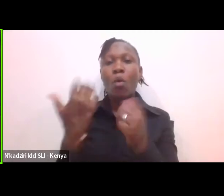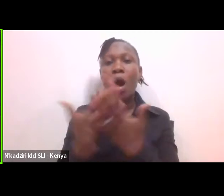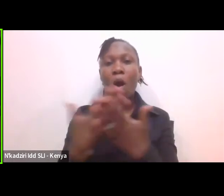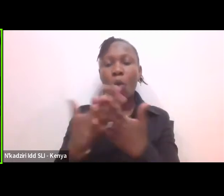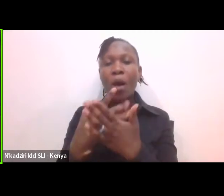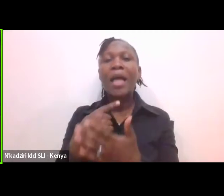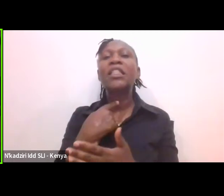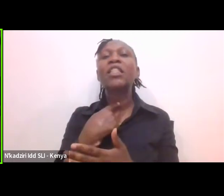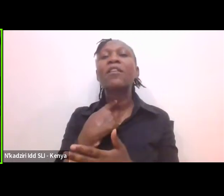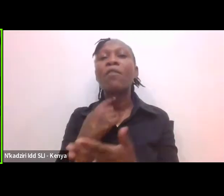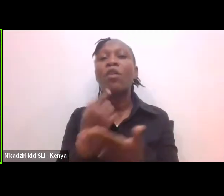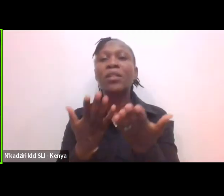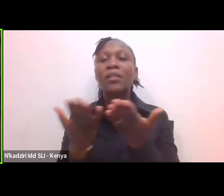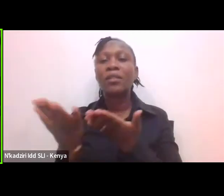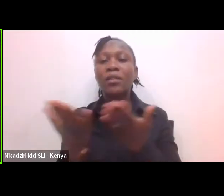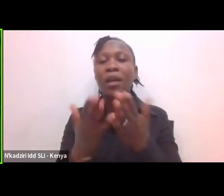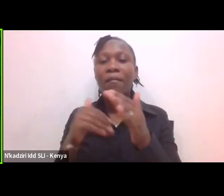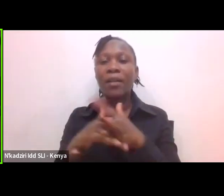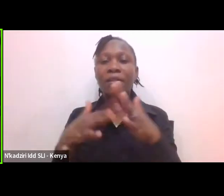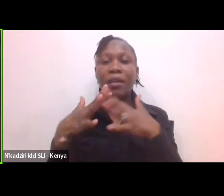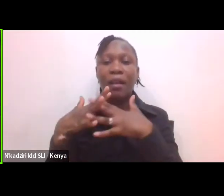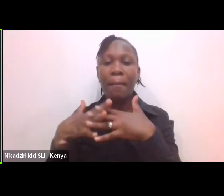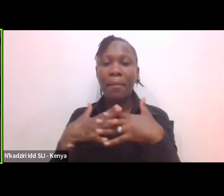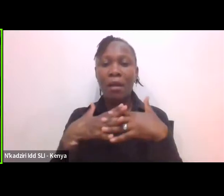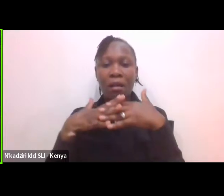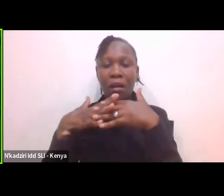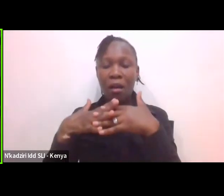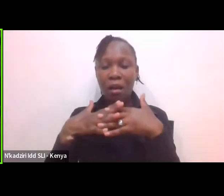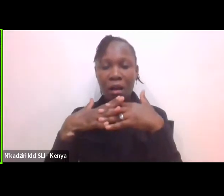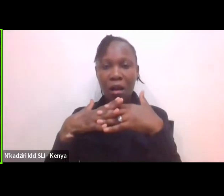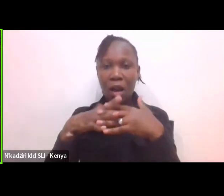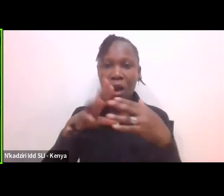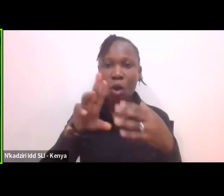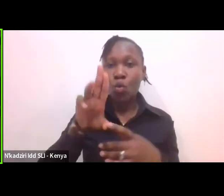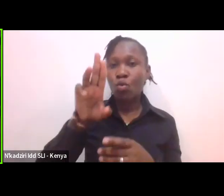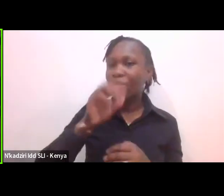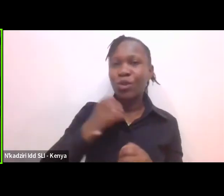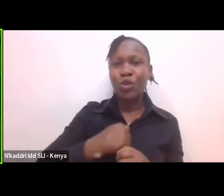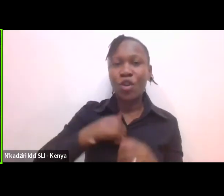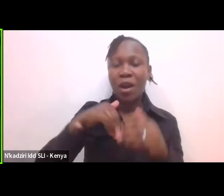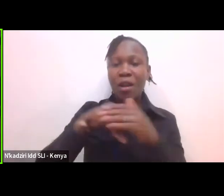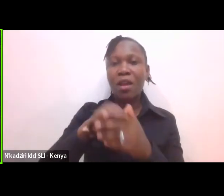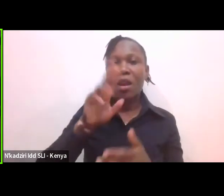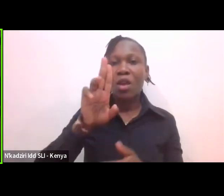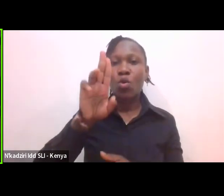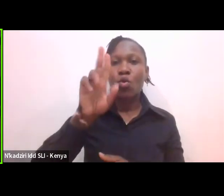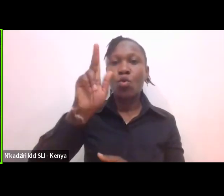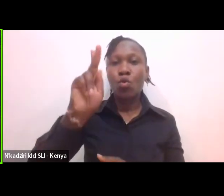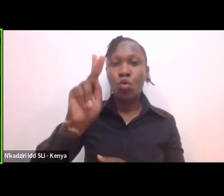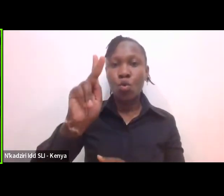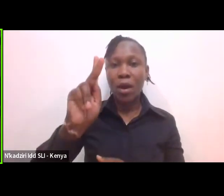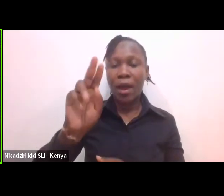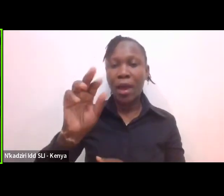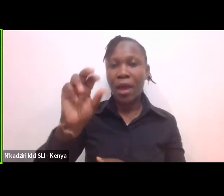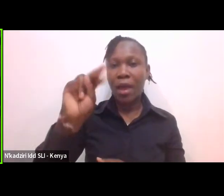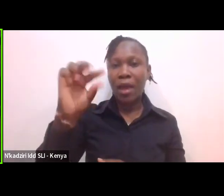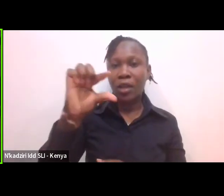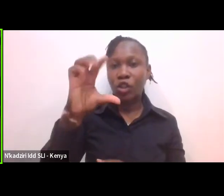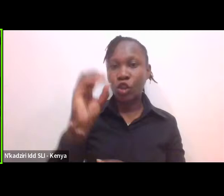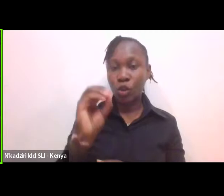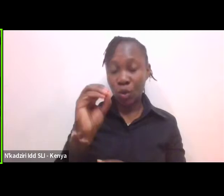Middle East for a UK NGO. I've served in pretty much